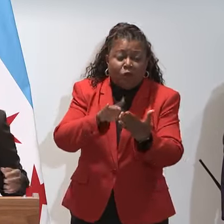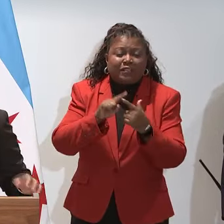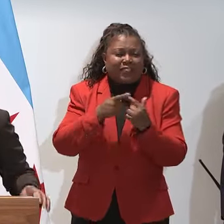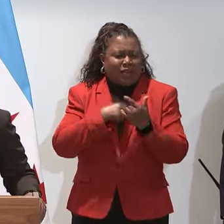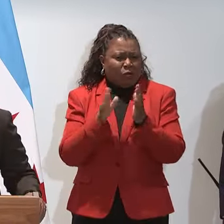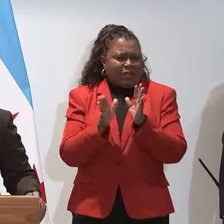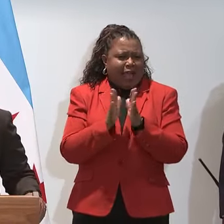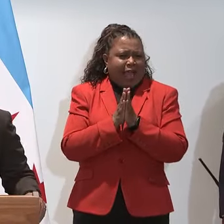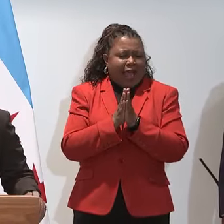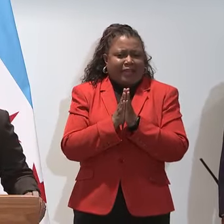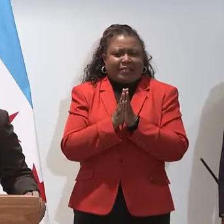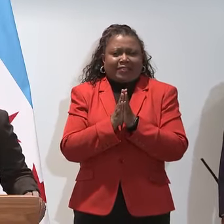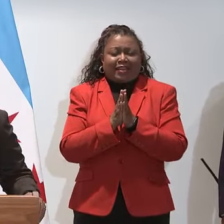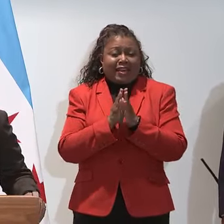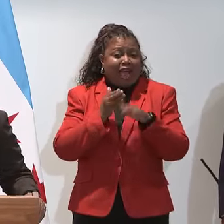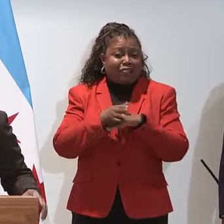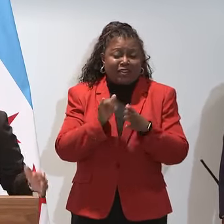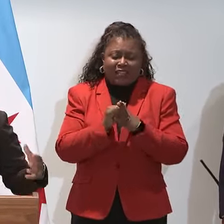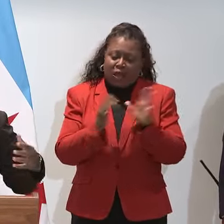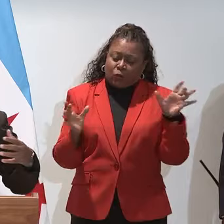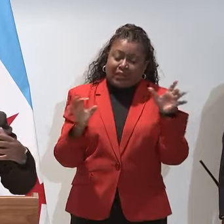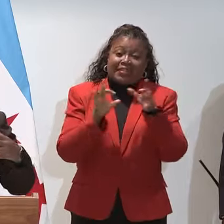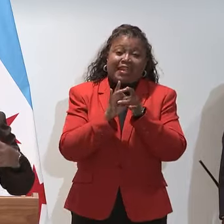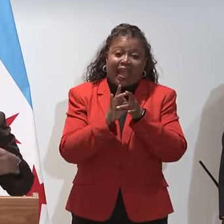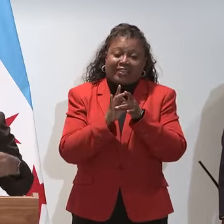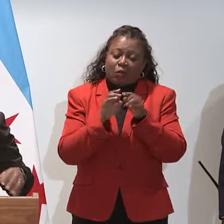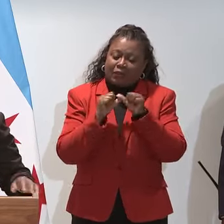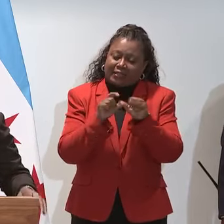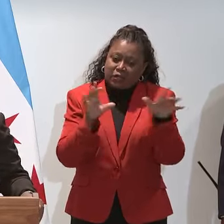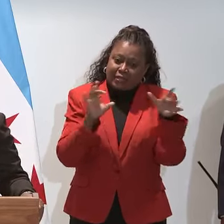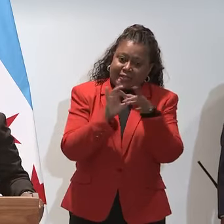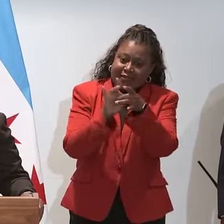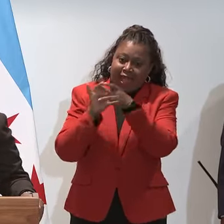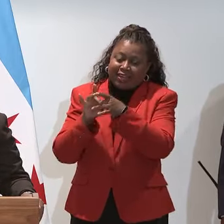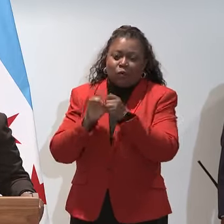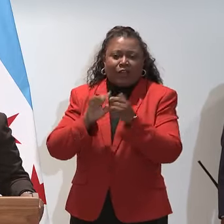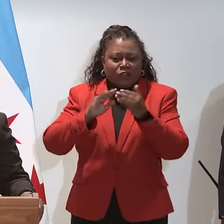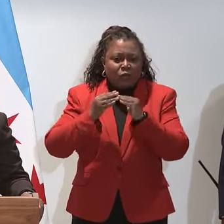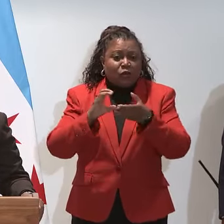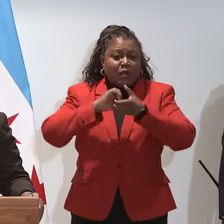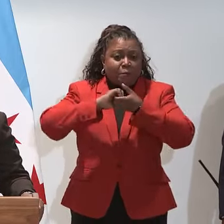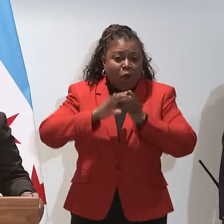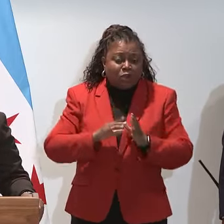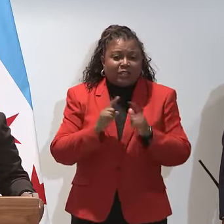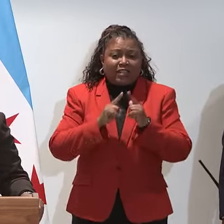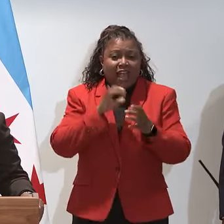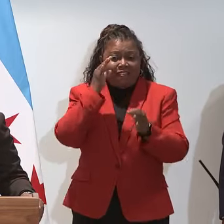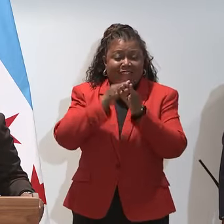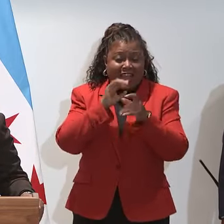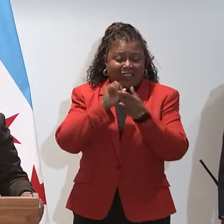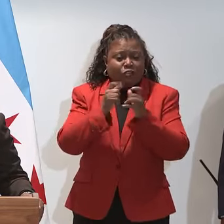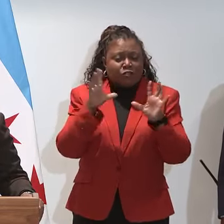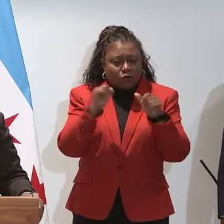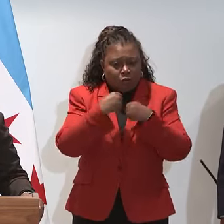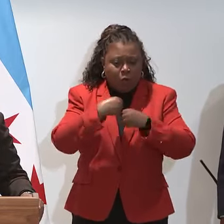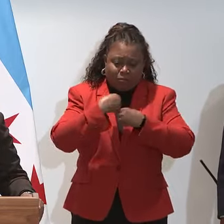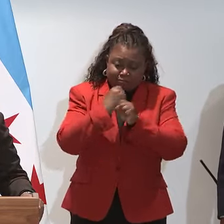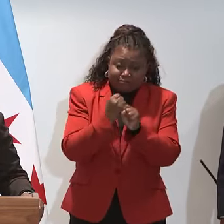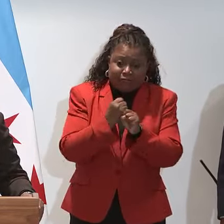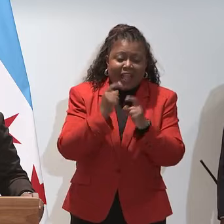then we ask, after that, we connected and will continue to connect with community partners and faith leaders to